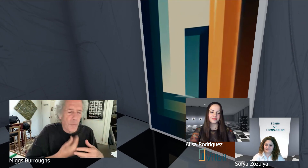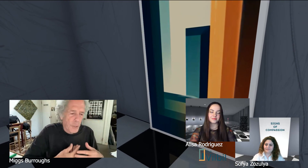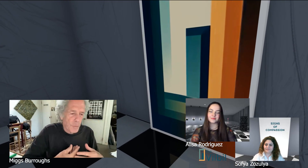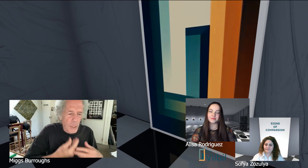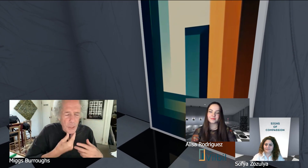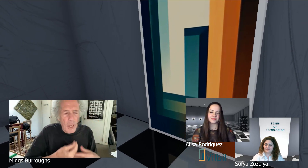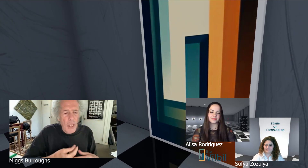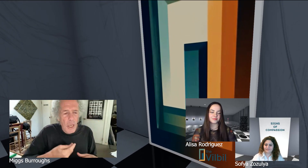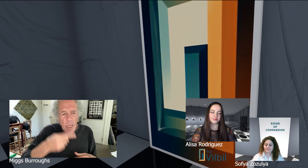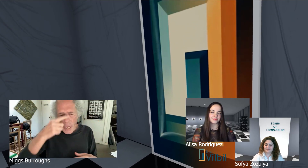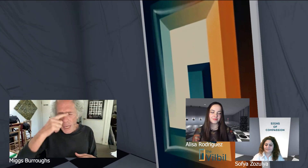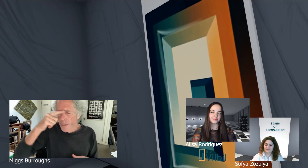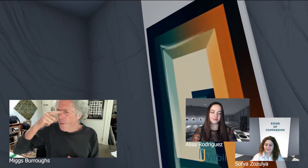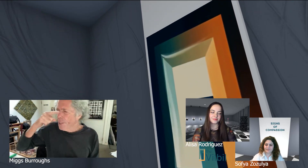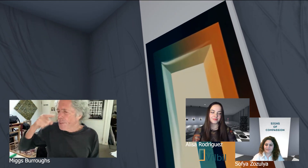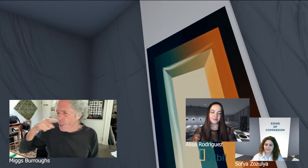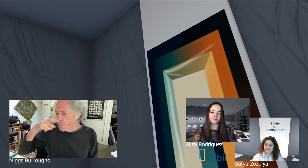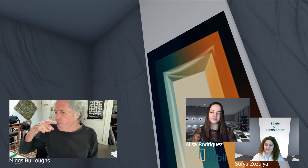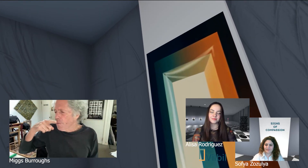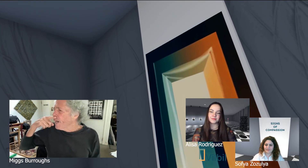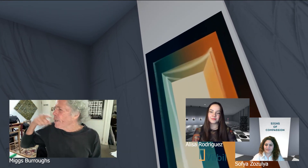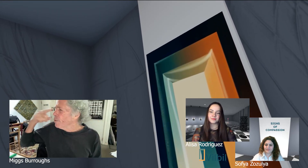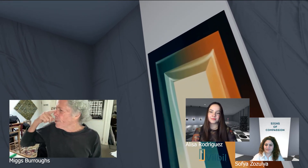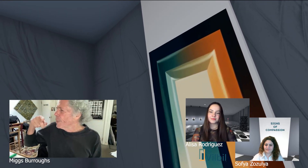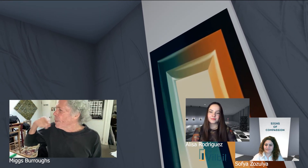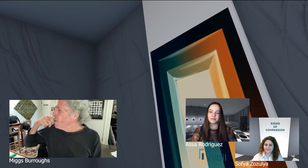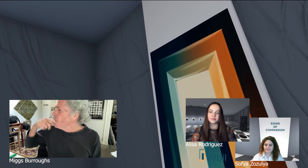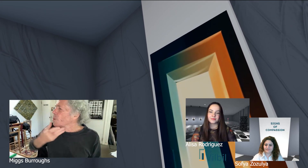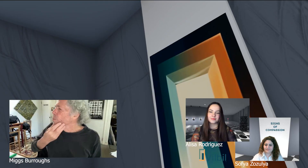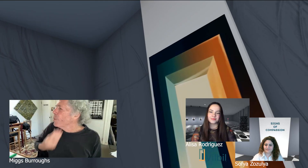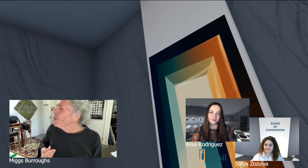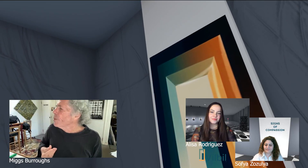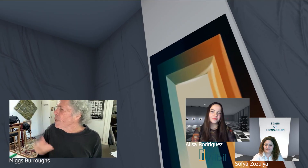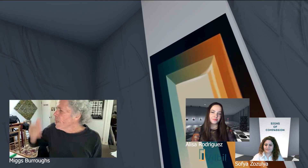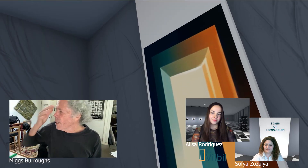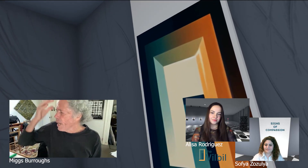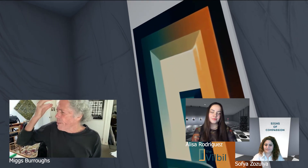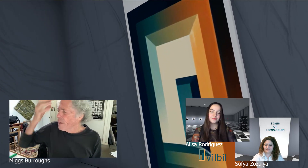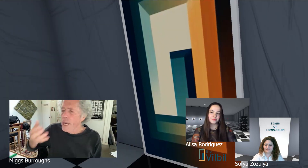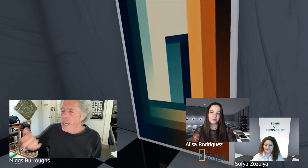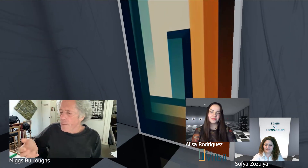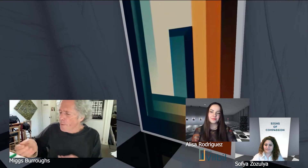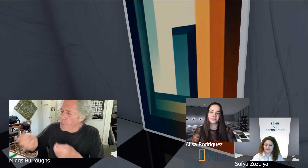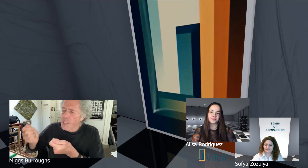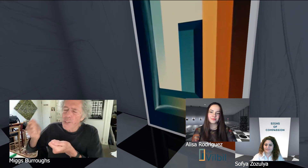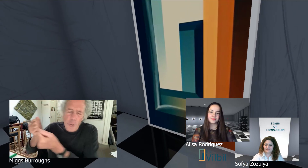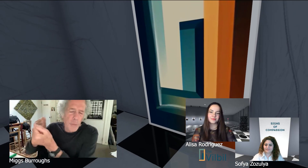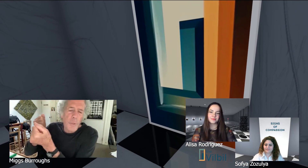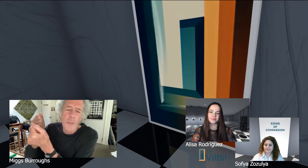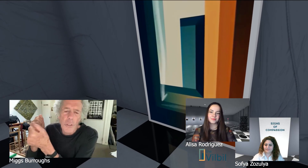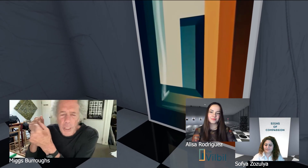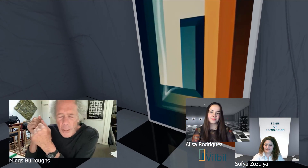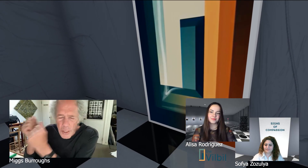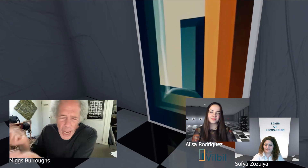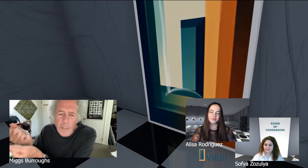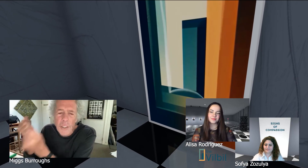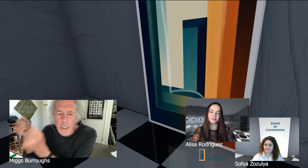big beard and had a very distinct profile with a big nose and a beard. And my scribble looked exactly